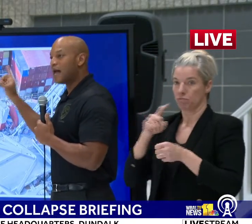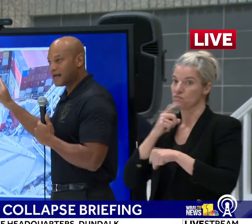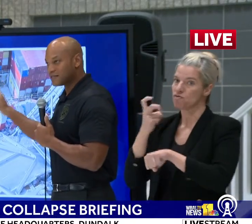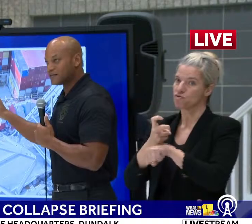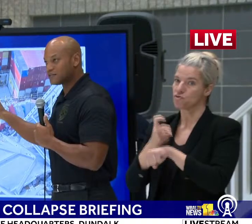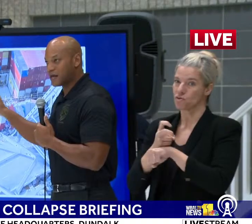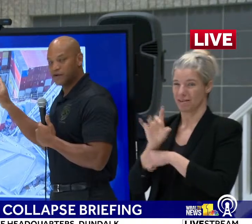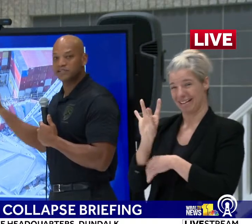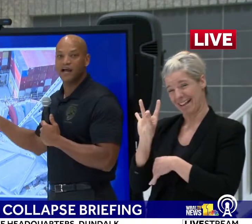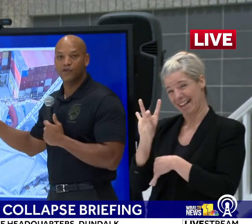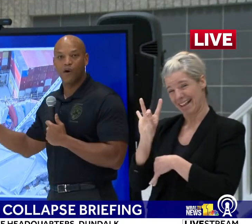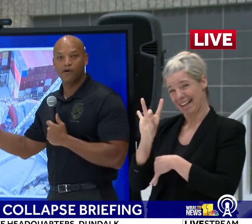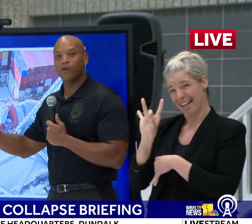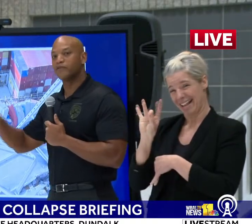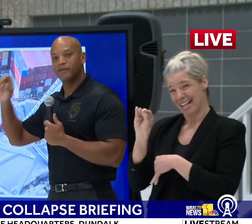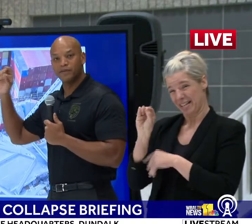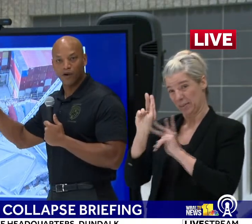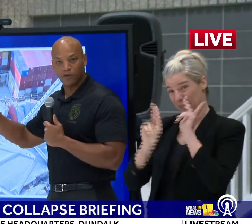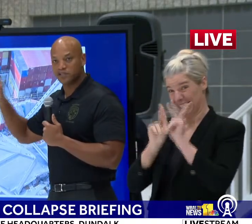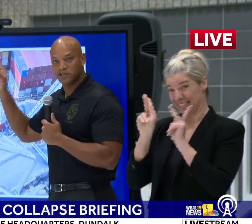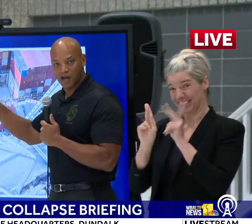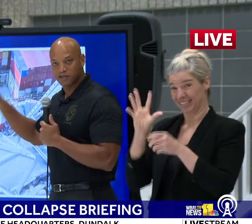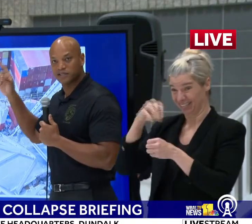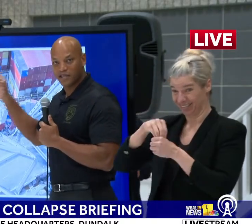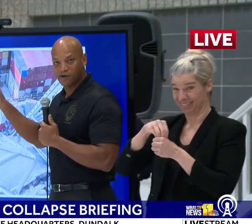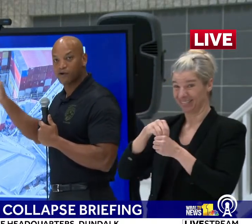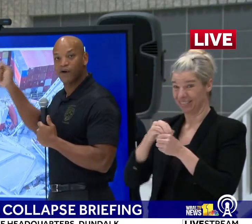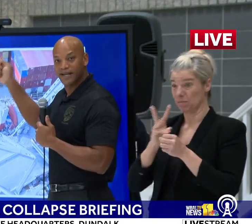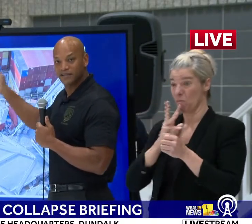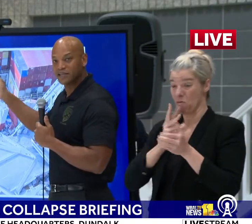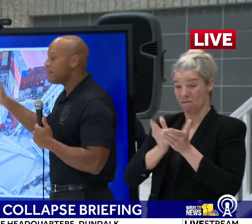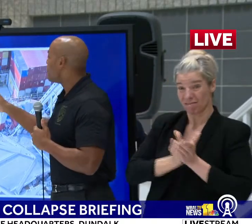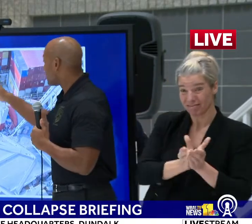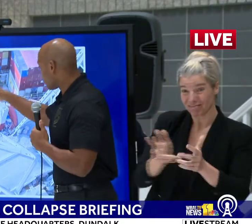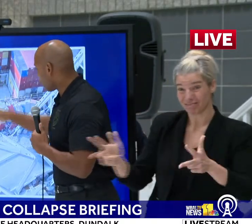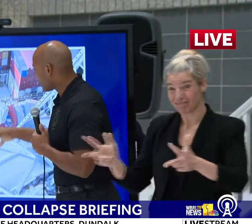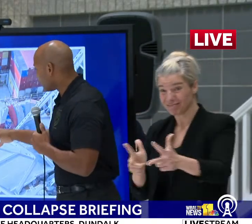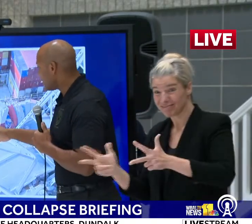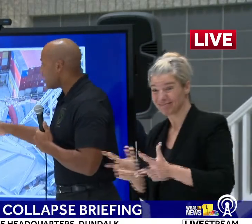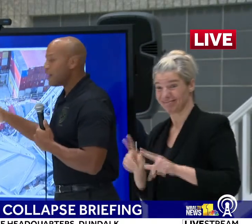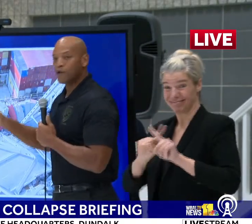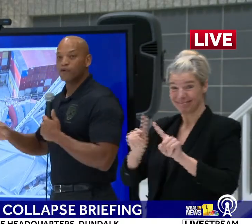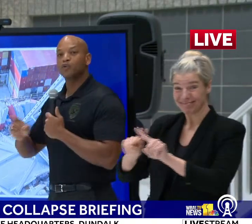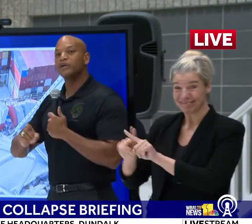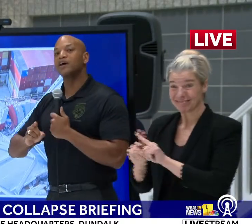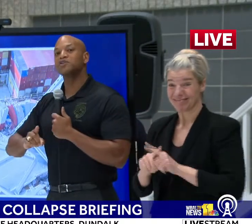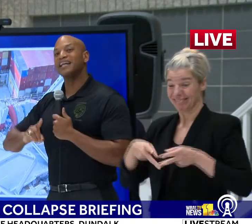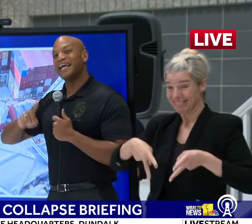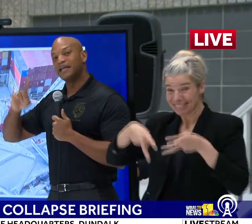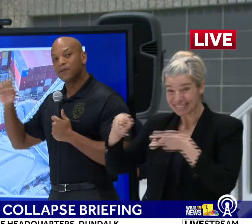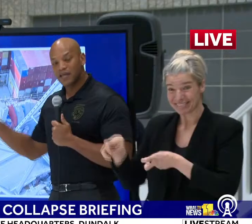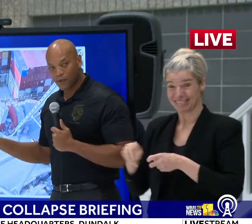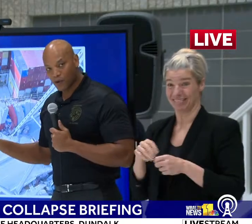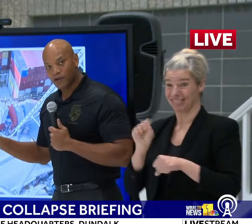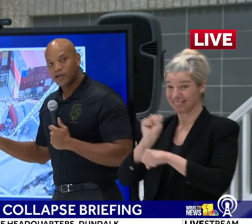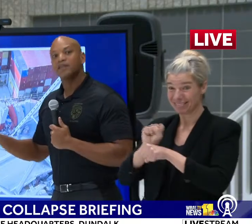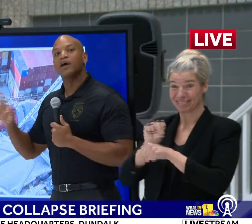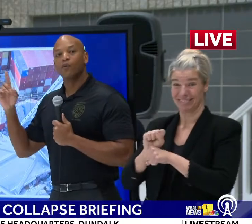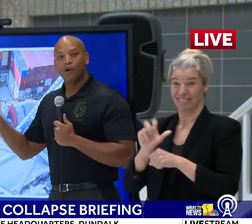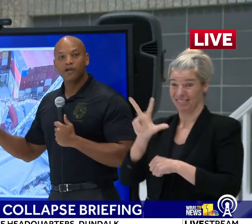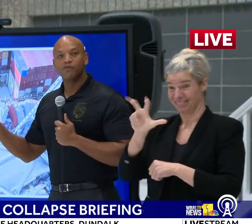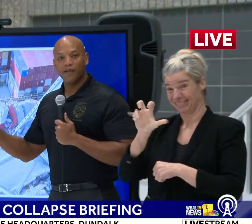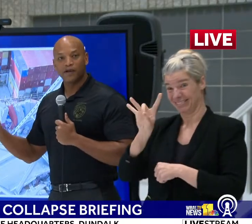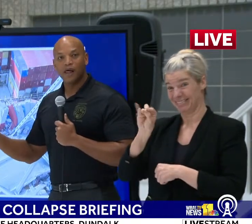80 assets that are inside the water, whether they be boats, tugs, et cetera, cranes that are working, and over 380